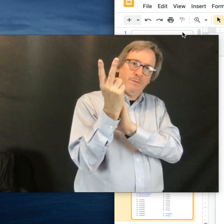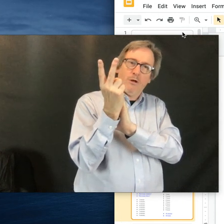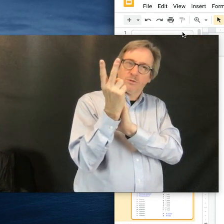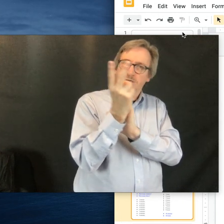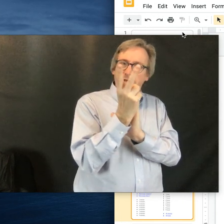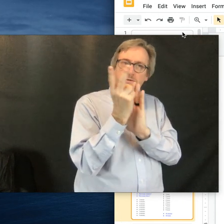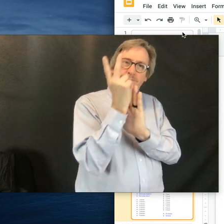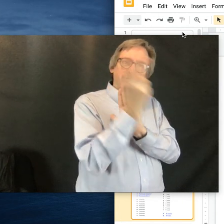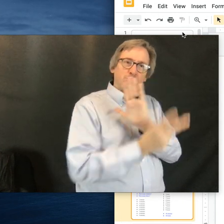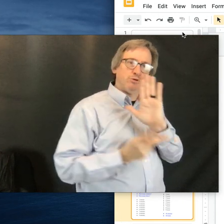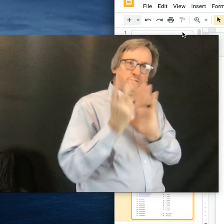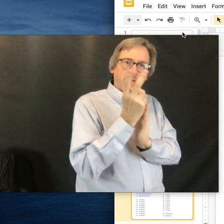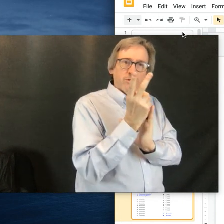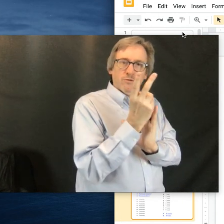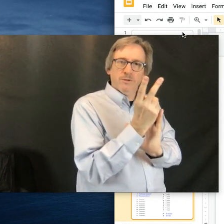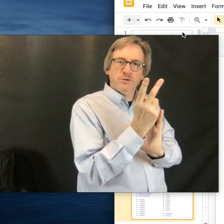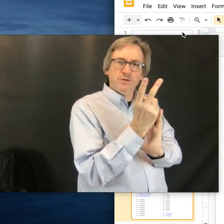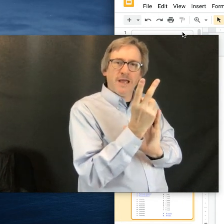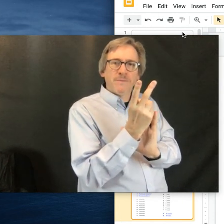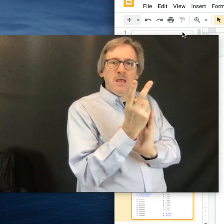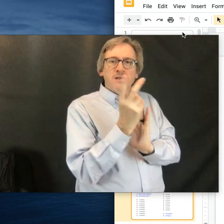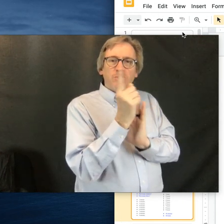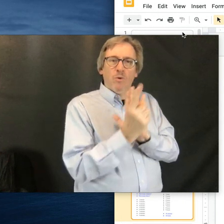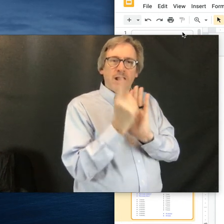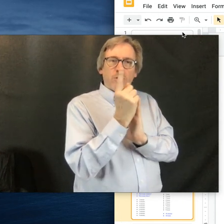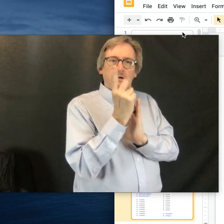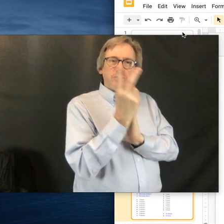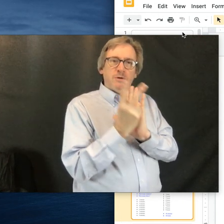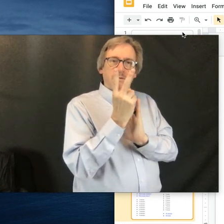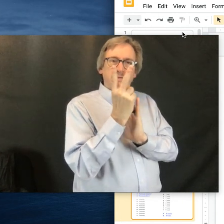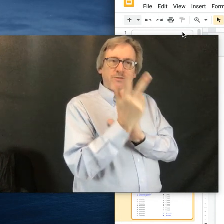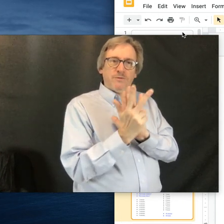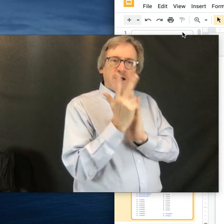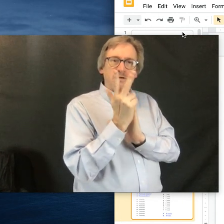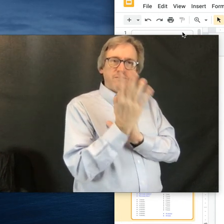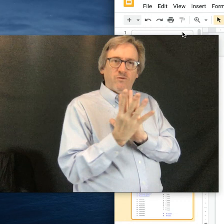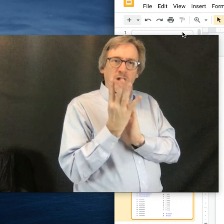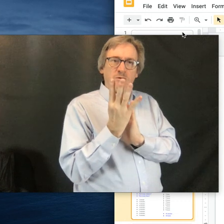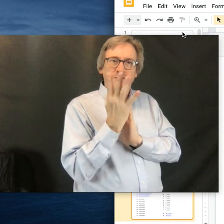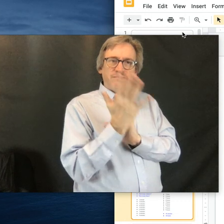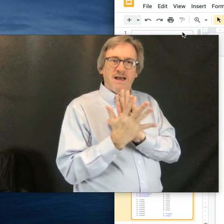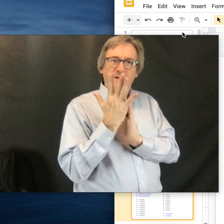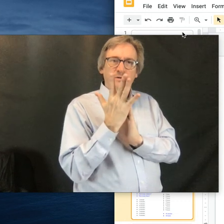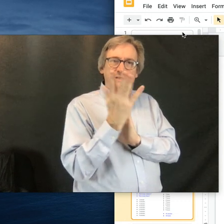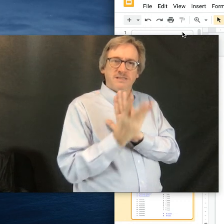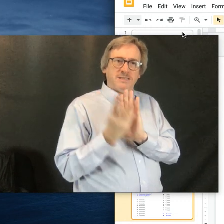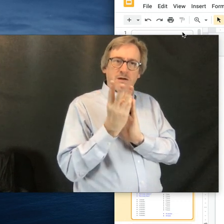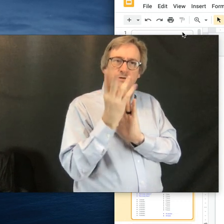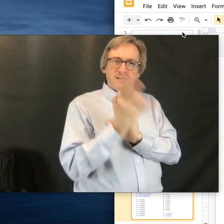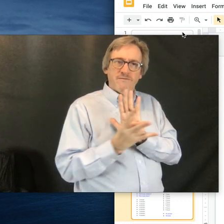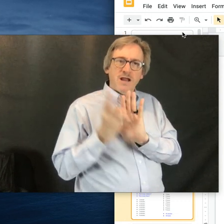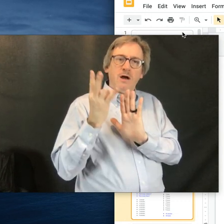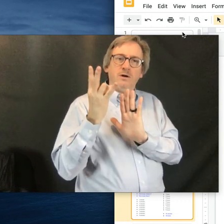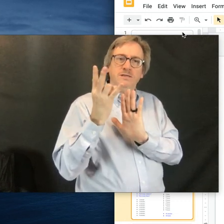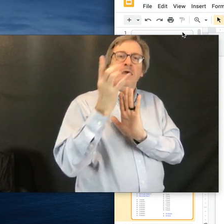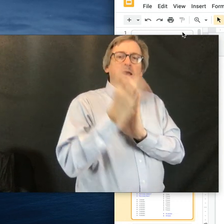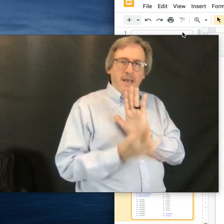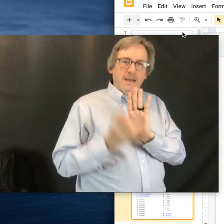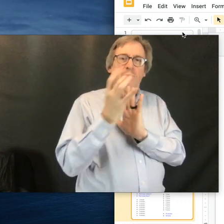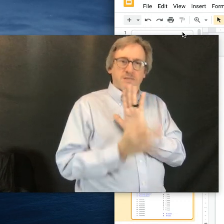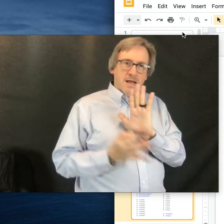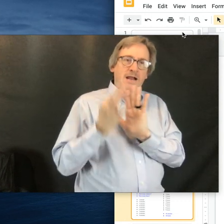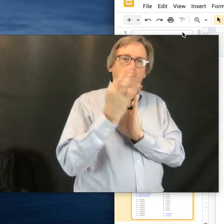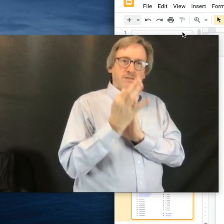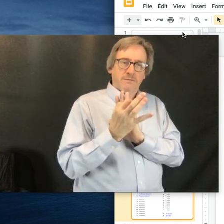is Holy Palmer's kiss, right? Thank you, Romeo and Juliet. So 1 hour, 2 hours, 3 hours, 4 hours, 5 hours, 6 hours, 7 hours,